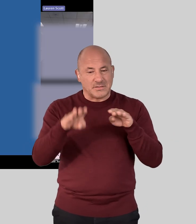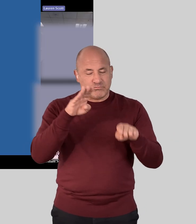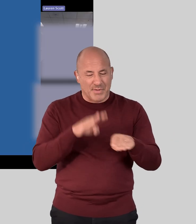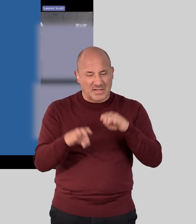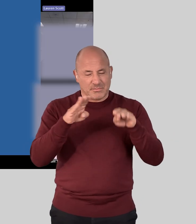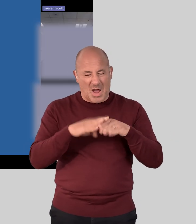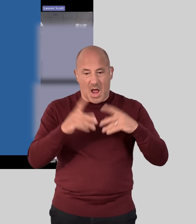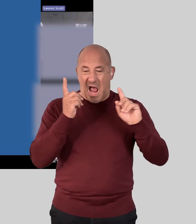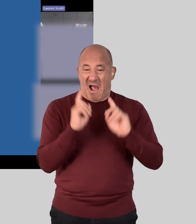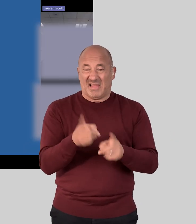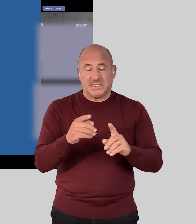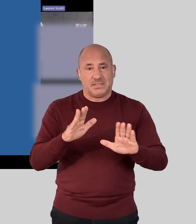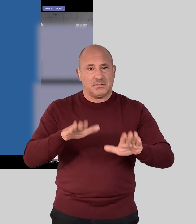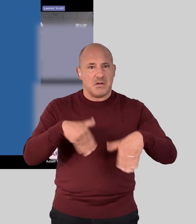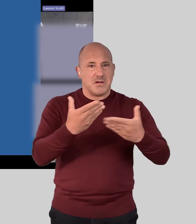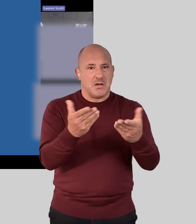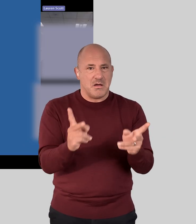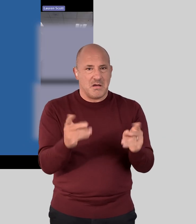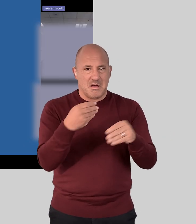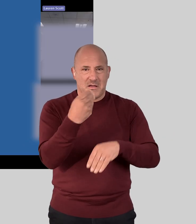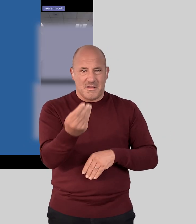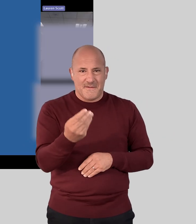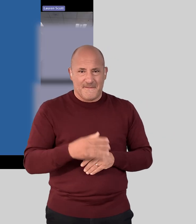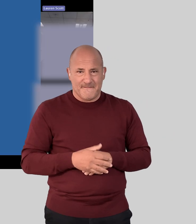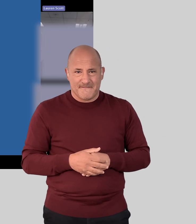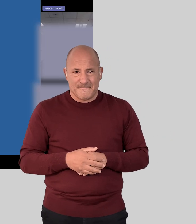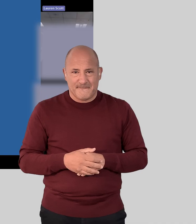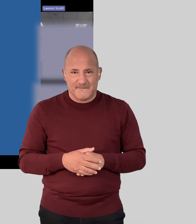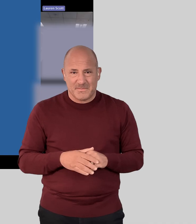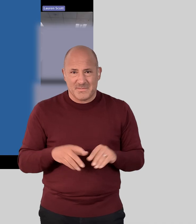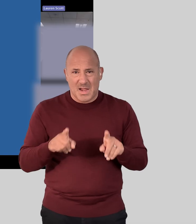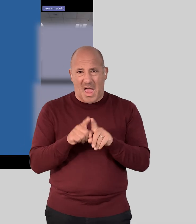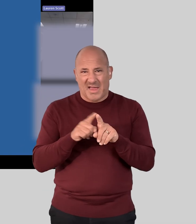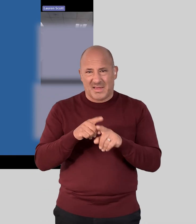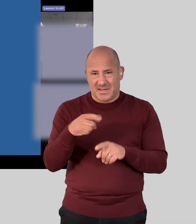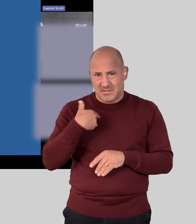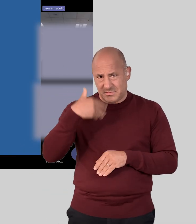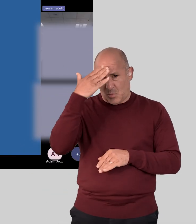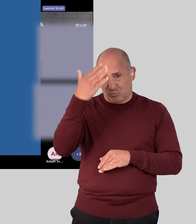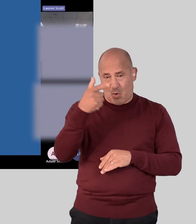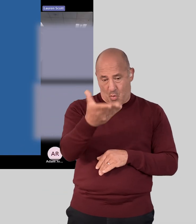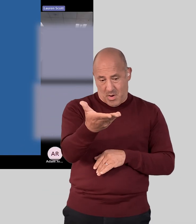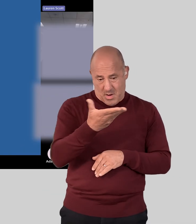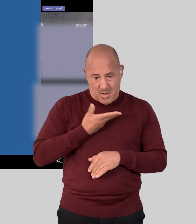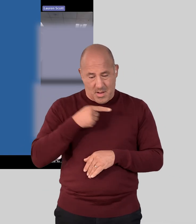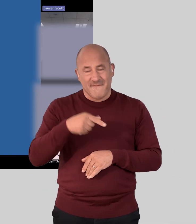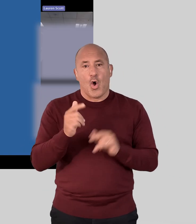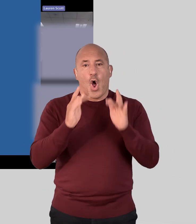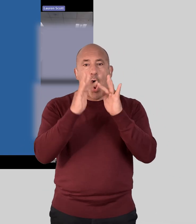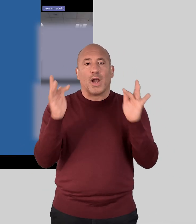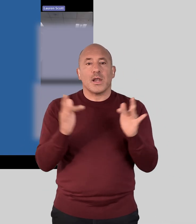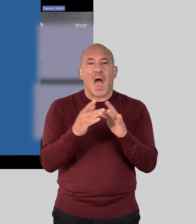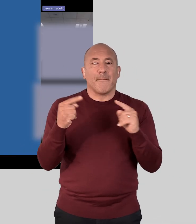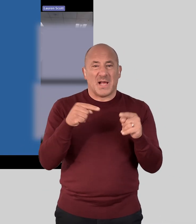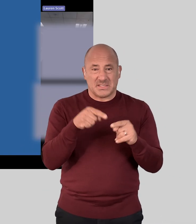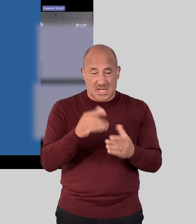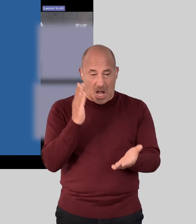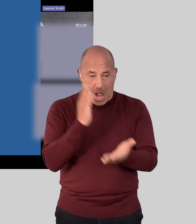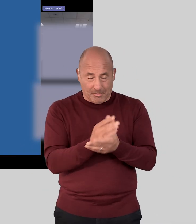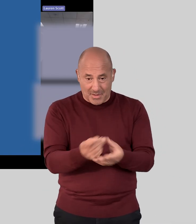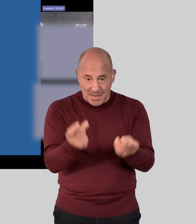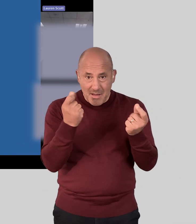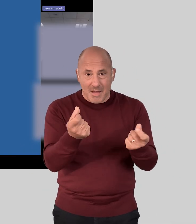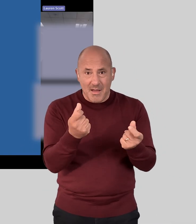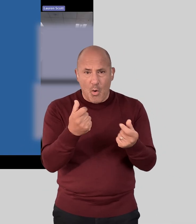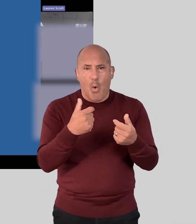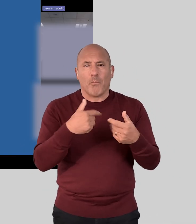keep recording, so you can almost practice what you're going to present, or like no one knows if the round that you've